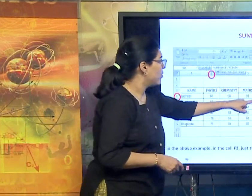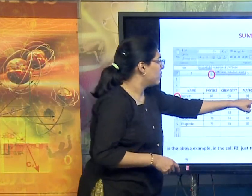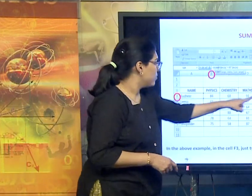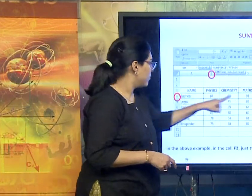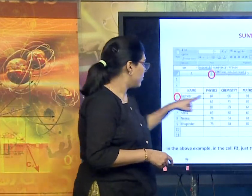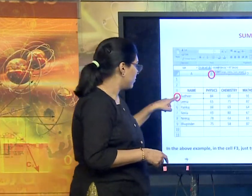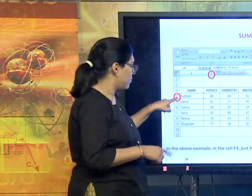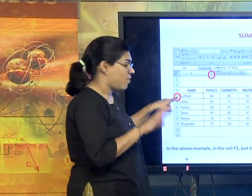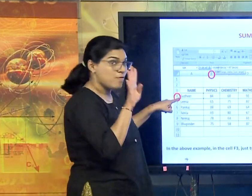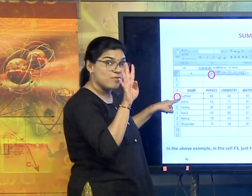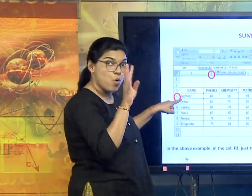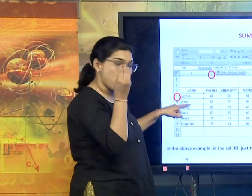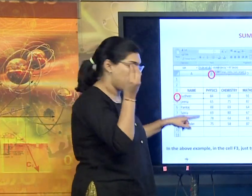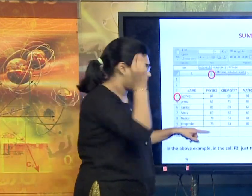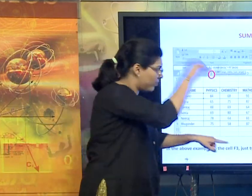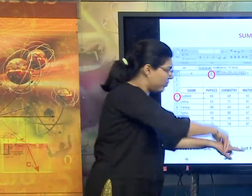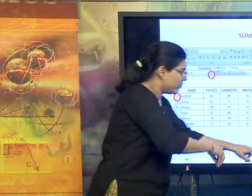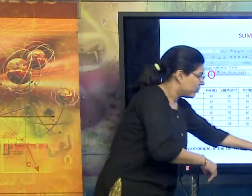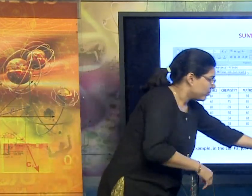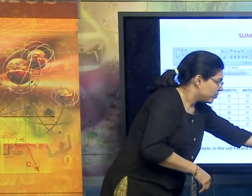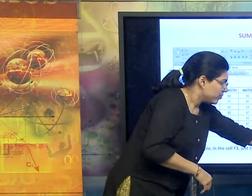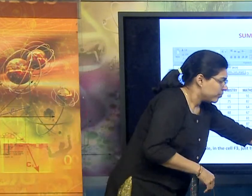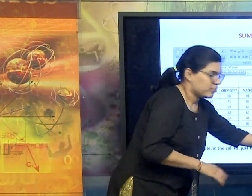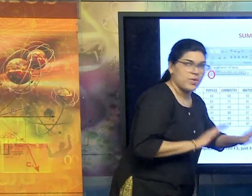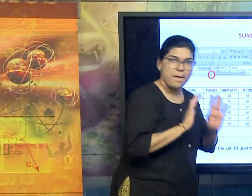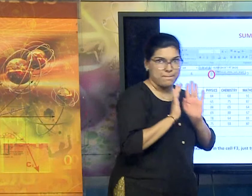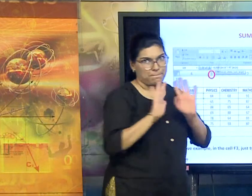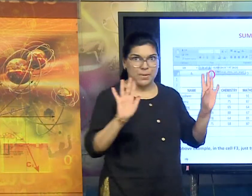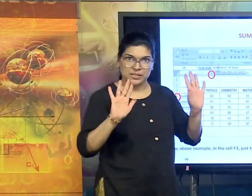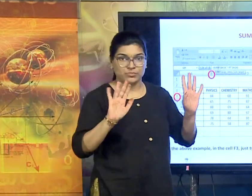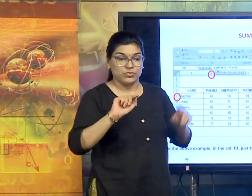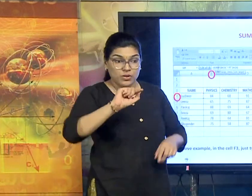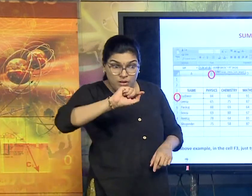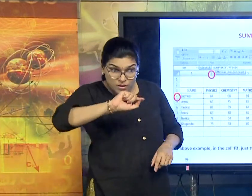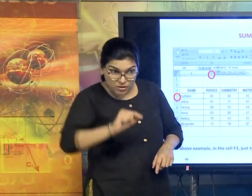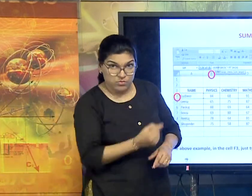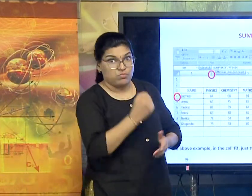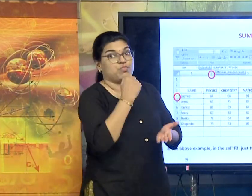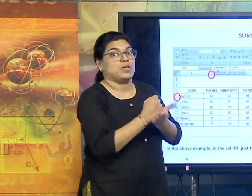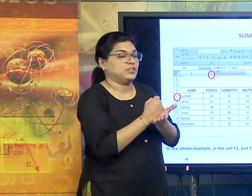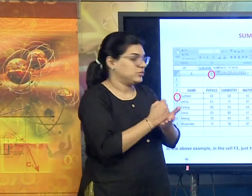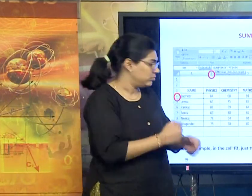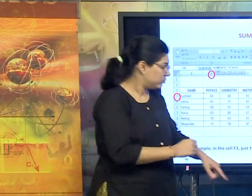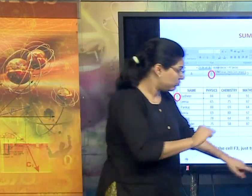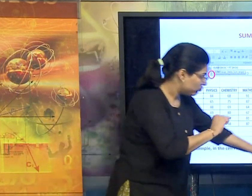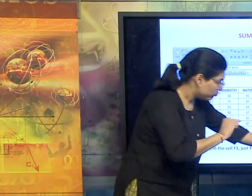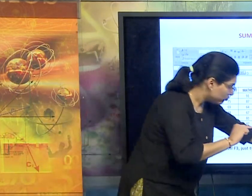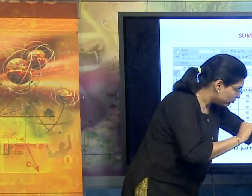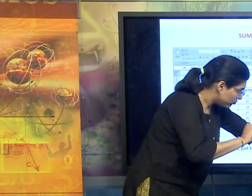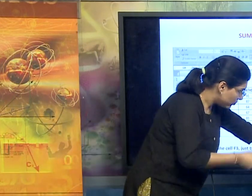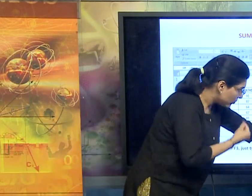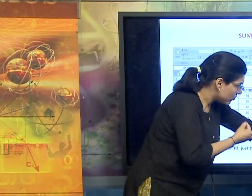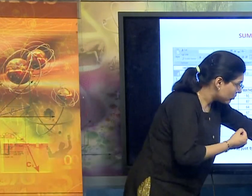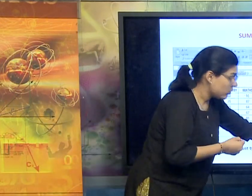formula. So it will begin with B4 ratio, then E4 is the